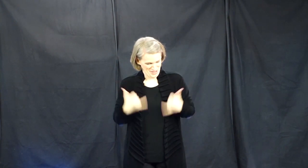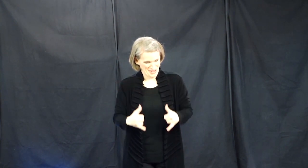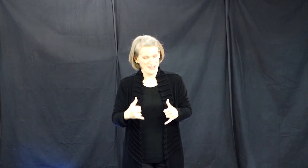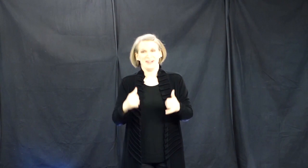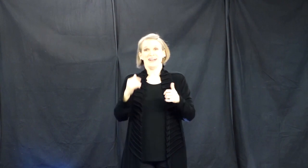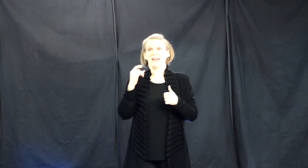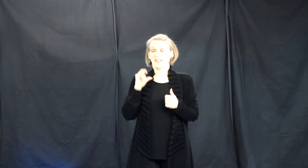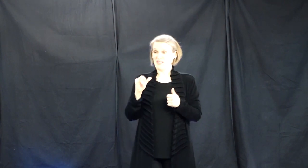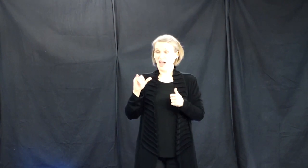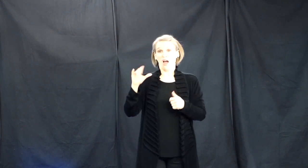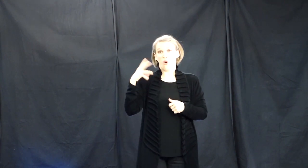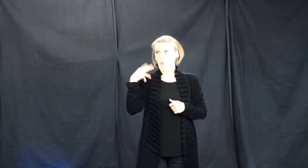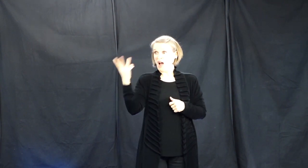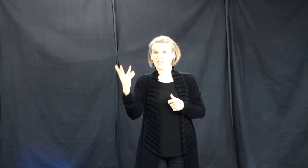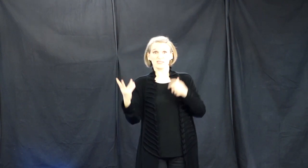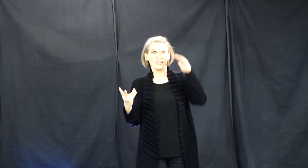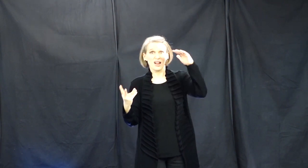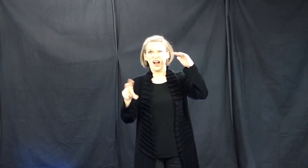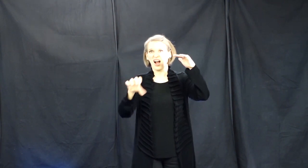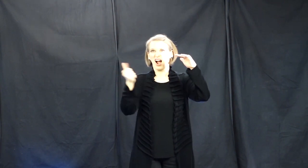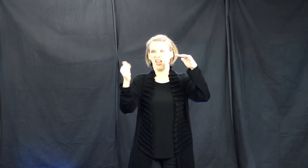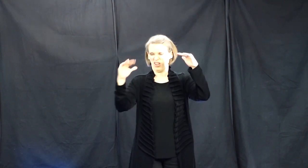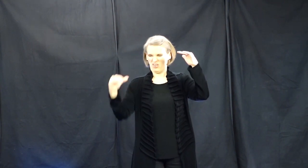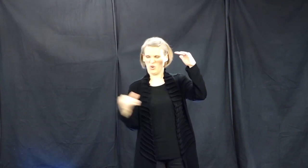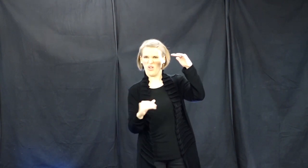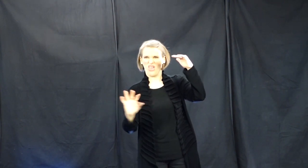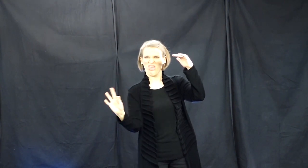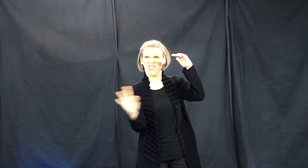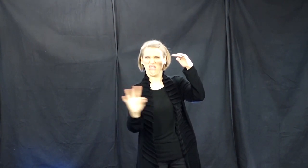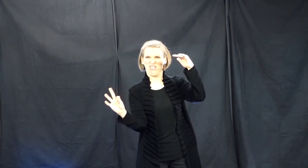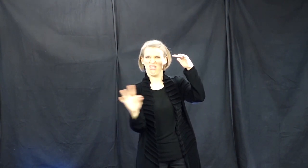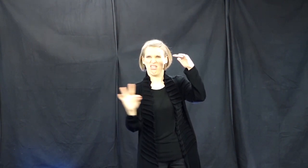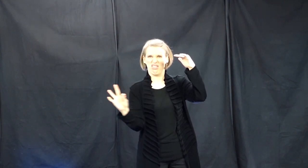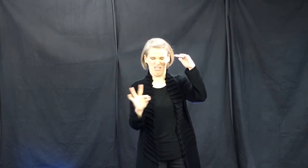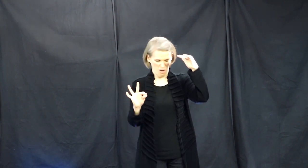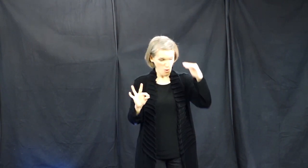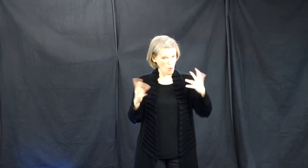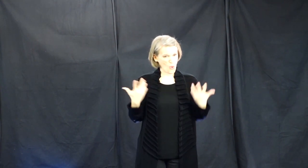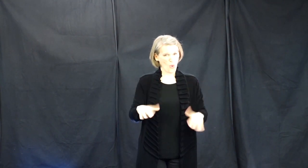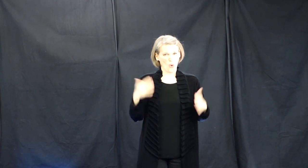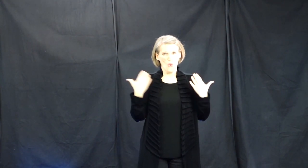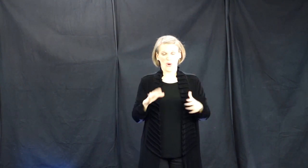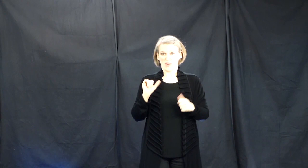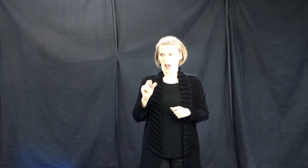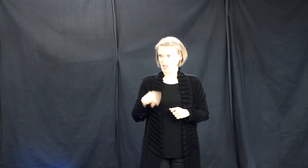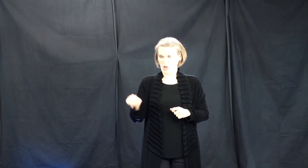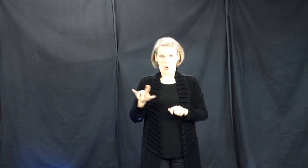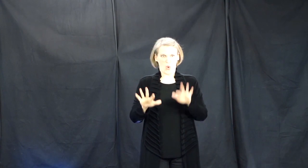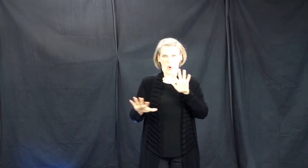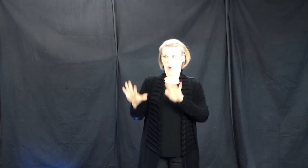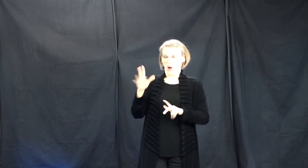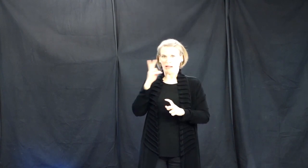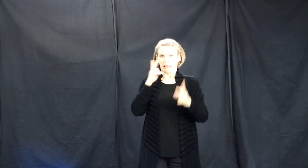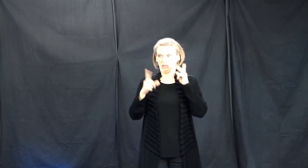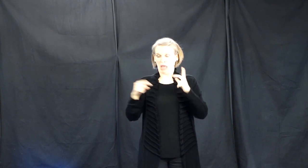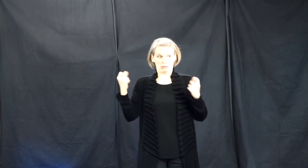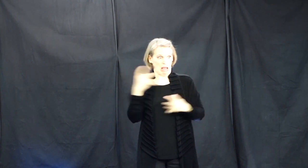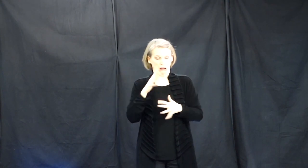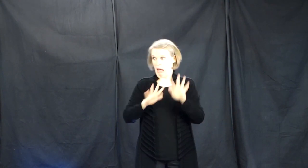Next to Washington, they all look small. All alone, watch them run. They